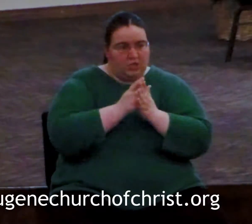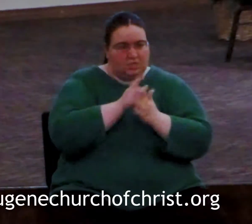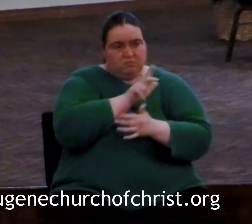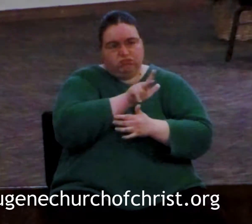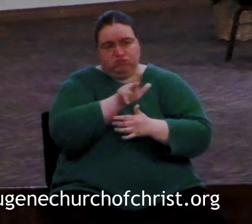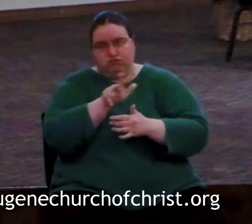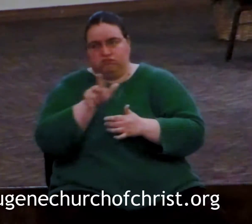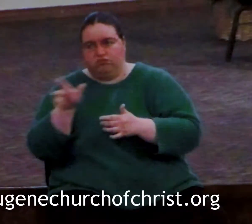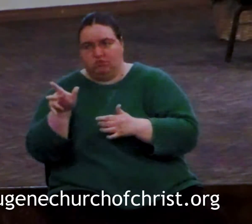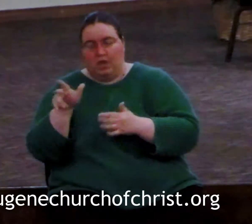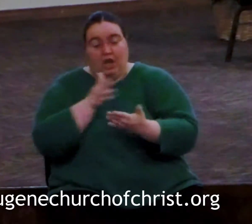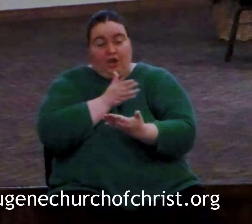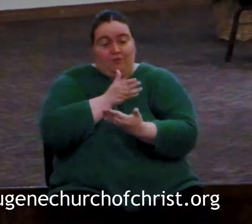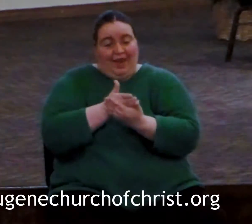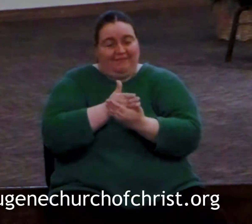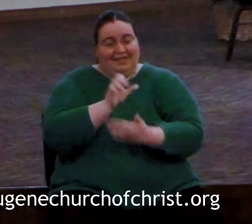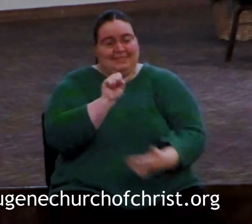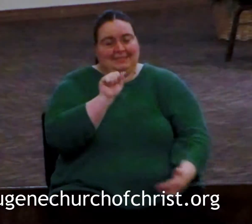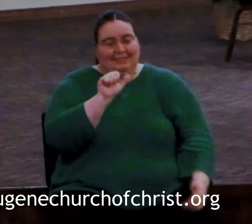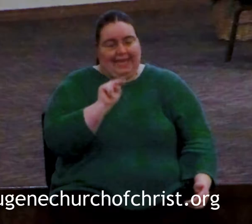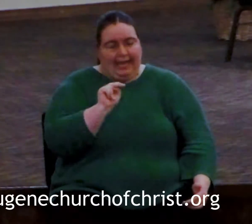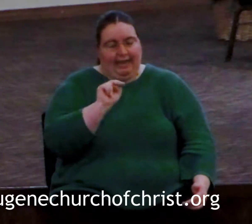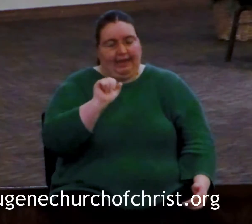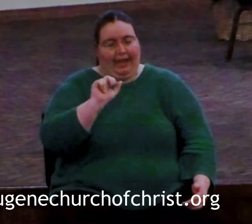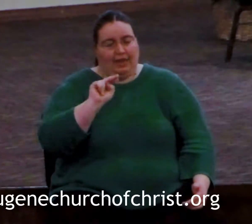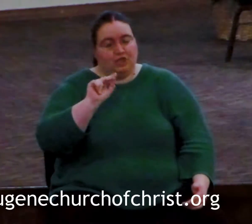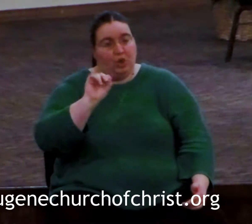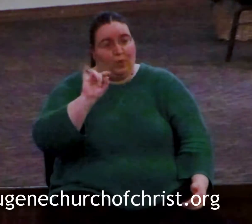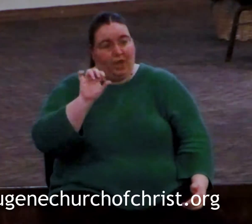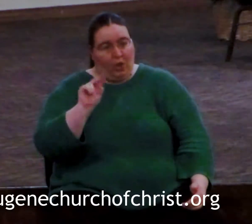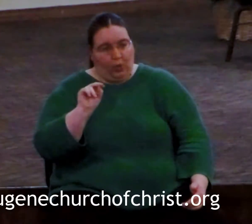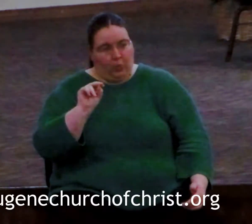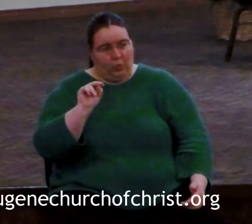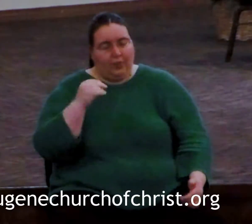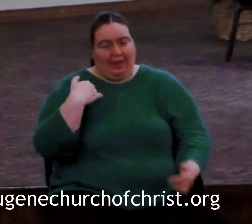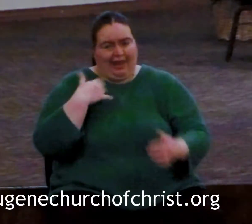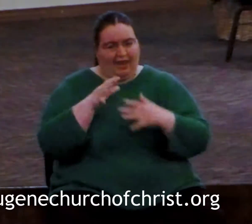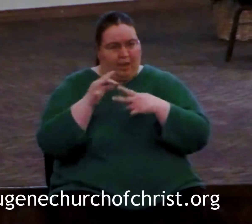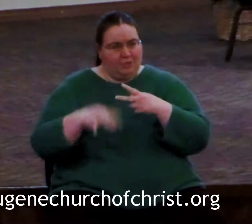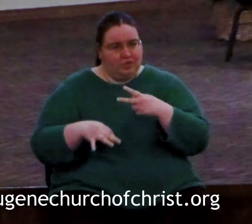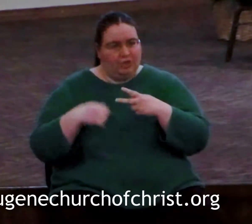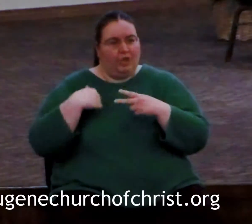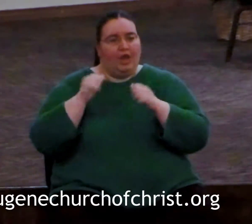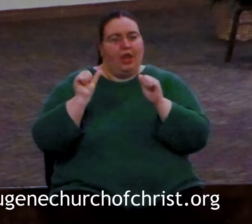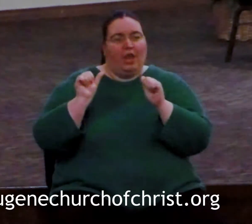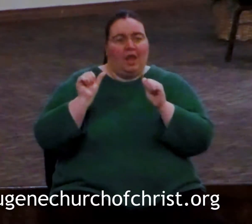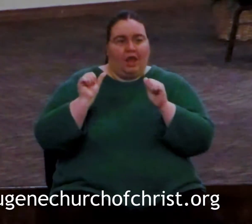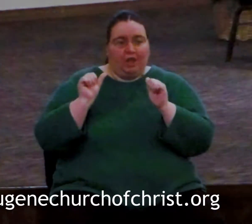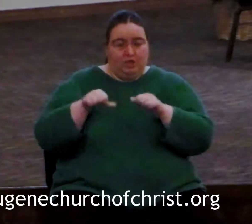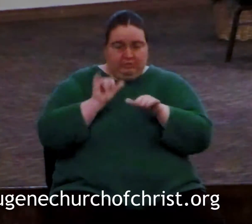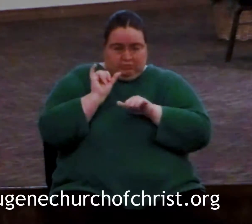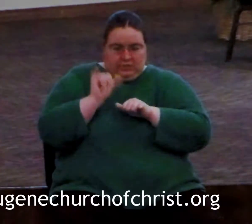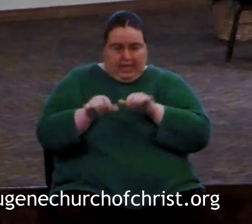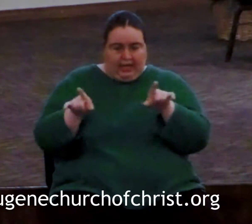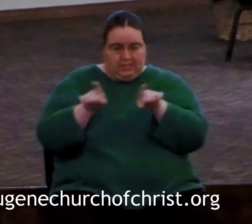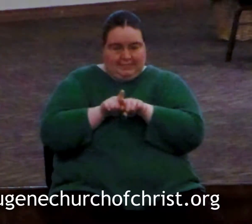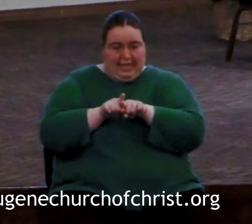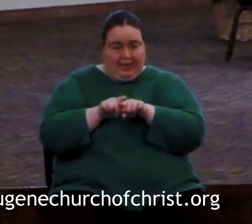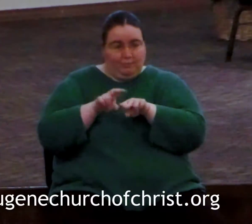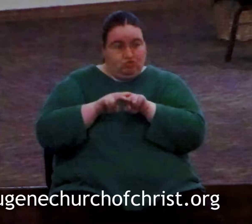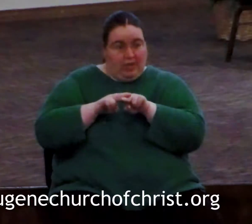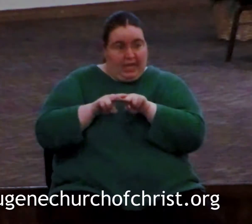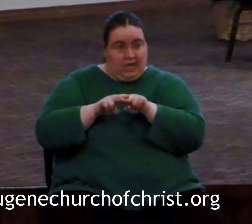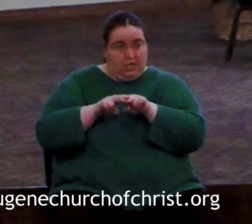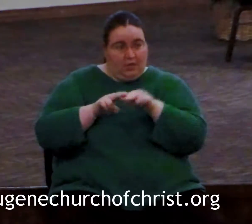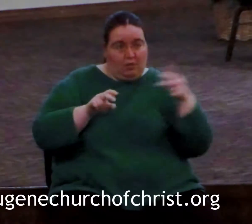Antonio, I had the option of I could either buy a ticket that would take me through San Antonio, staying in the same train car,